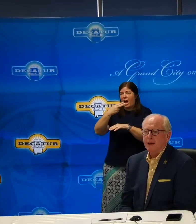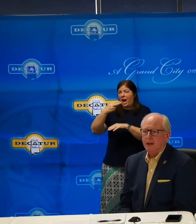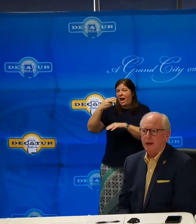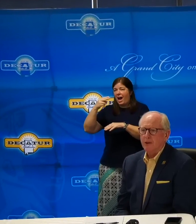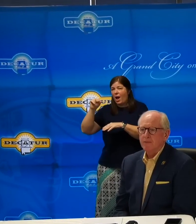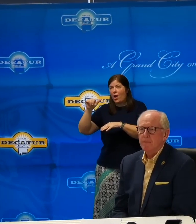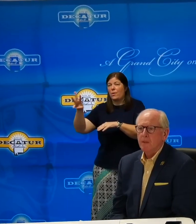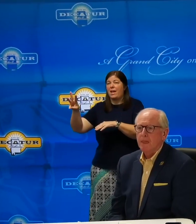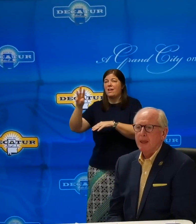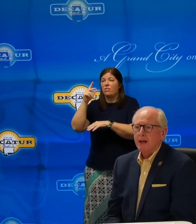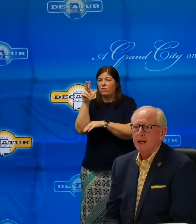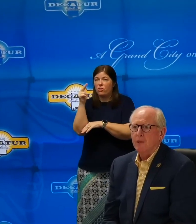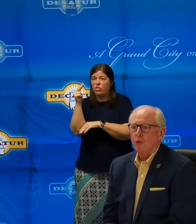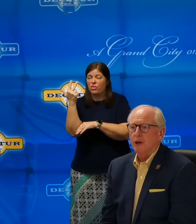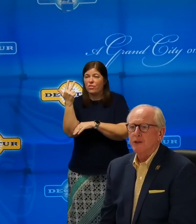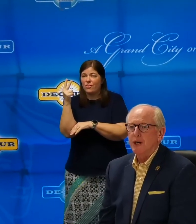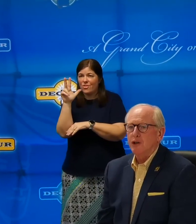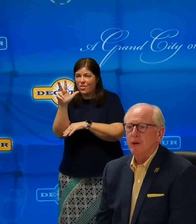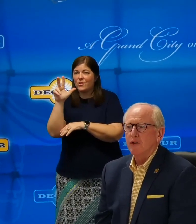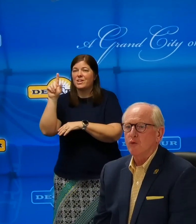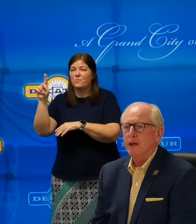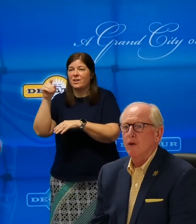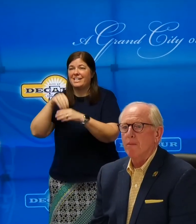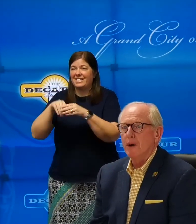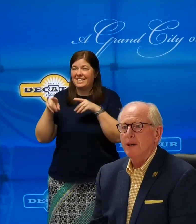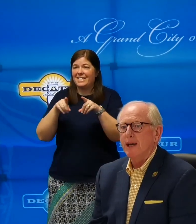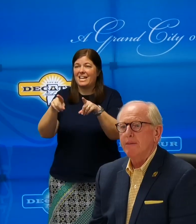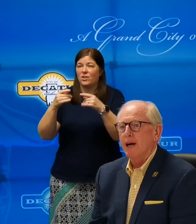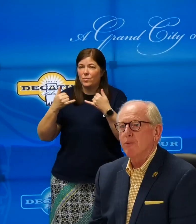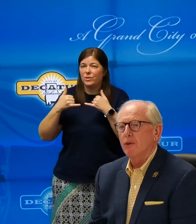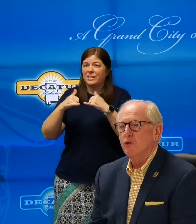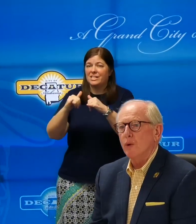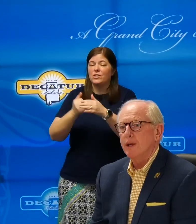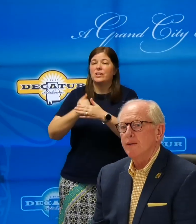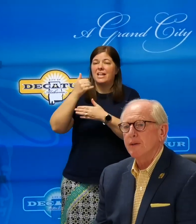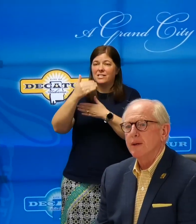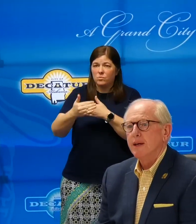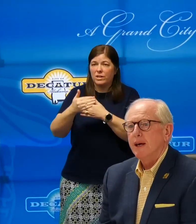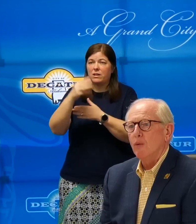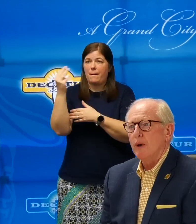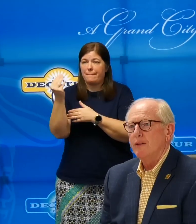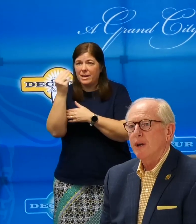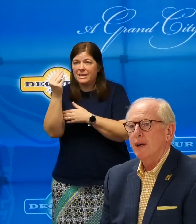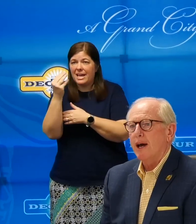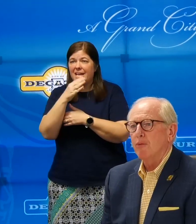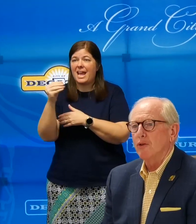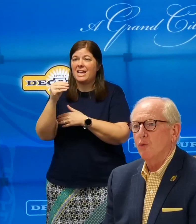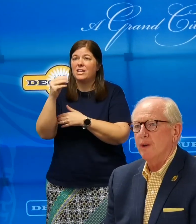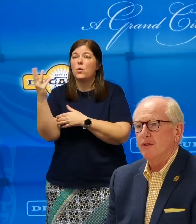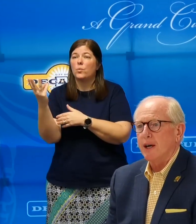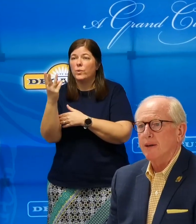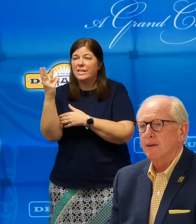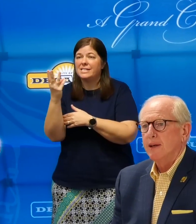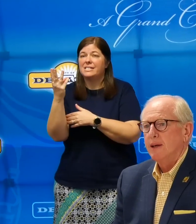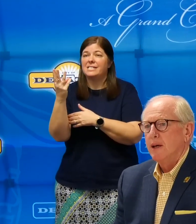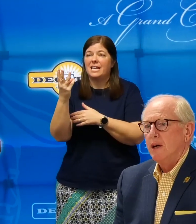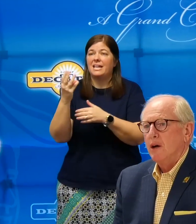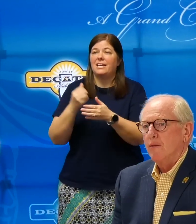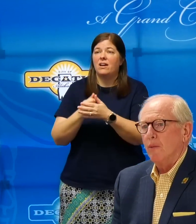31 in Decatur. And it will continue next week on Monday, April the 20th, and Wednesday, April the